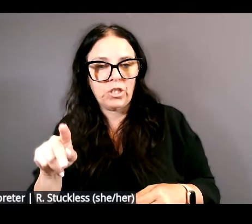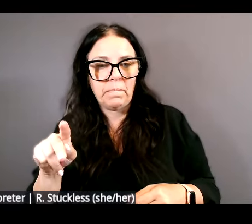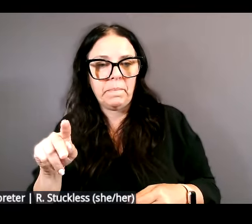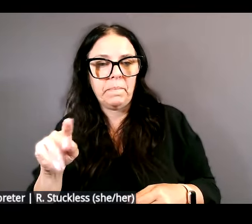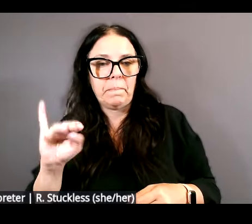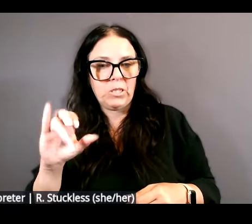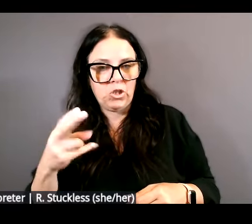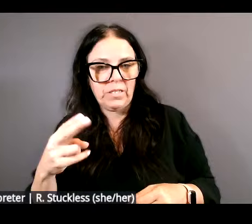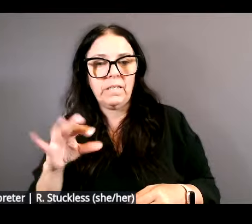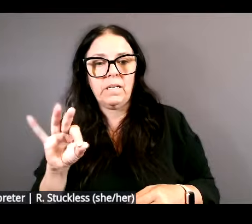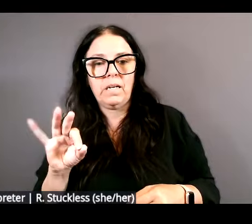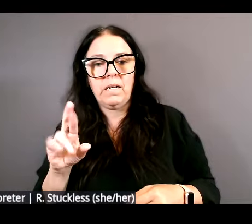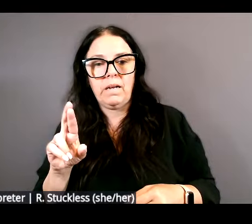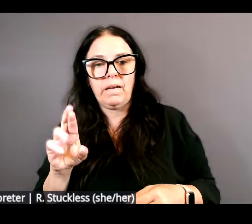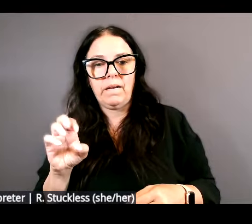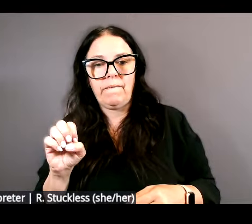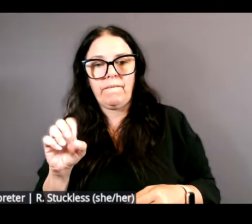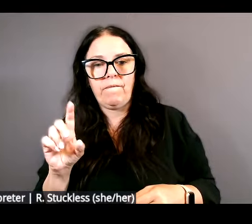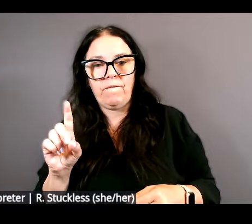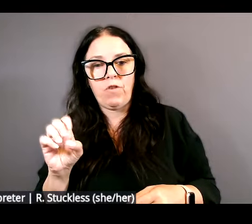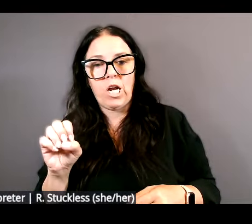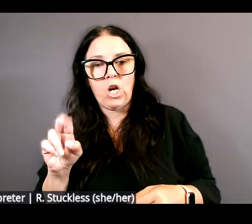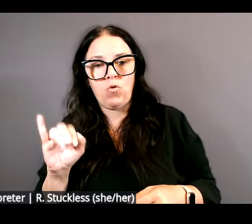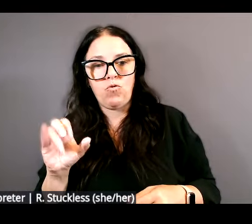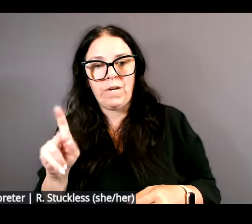Frederick, Nienstedt,